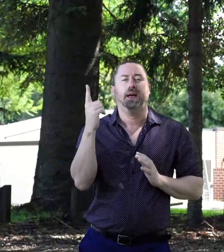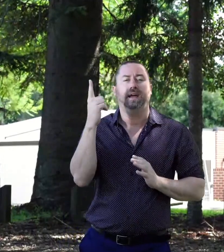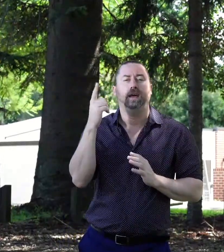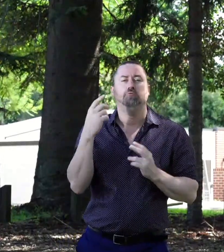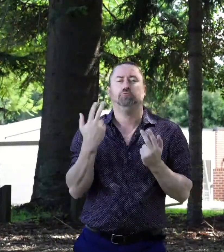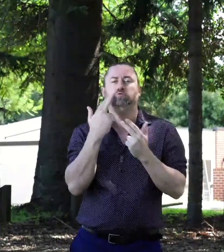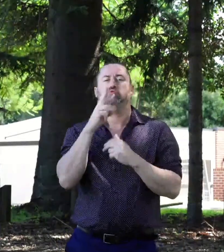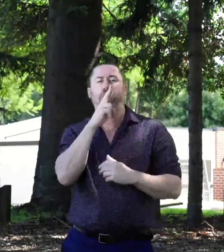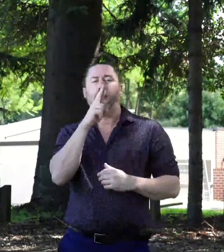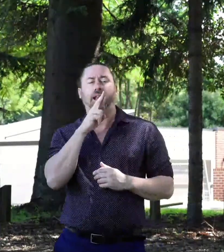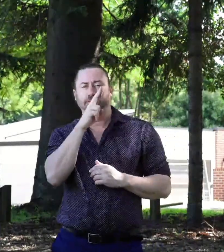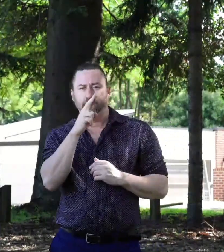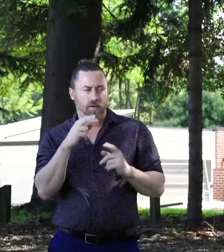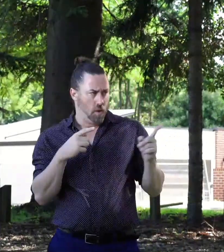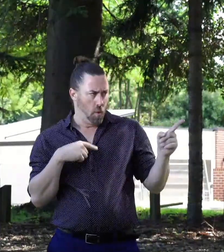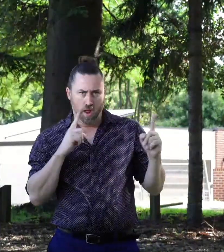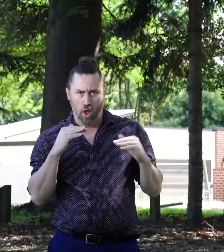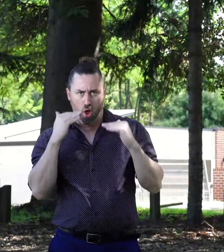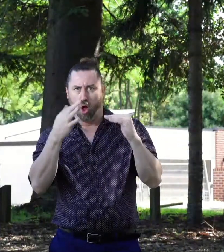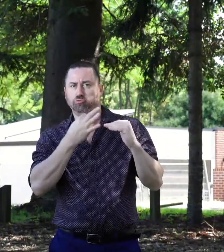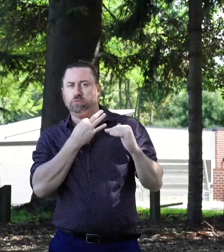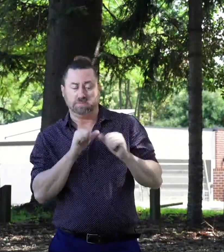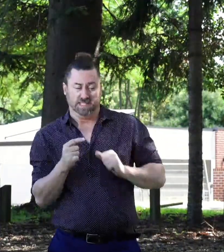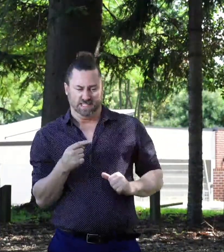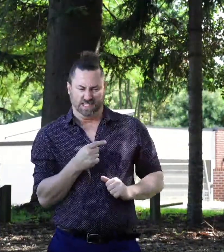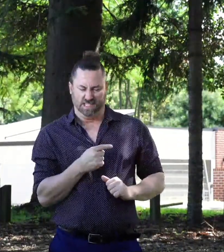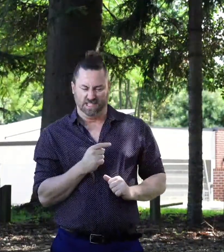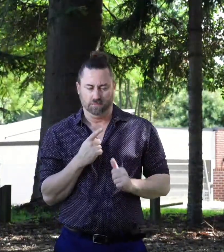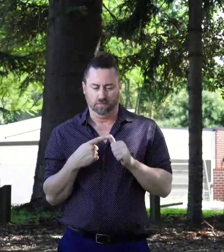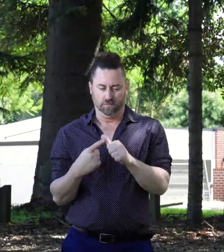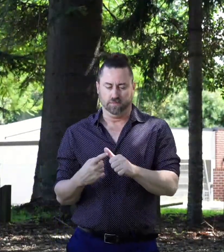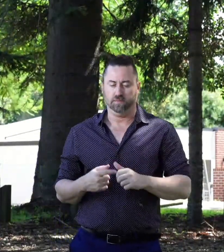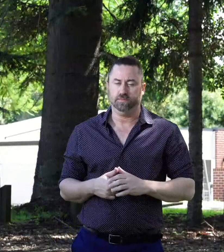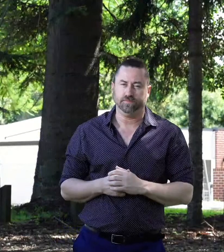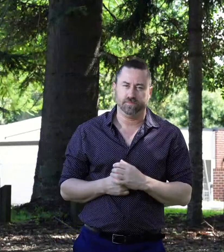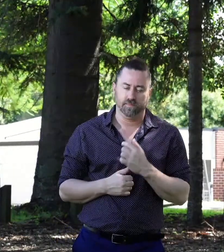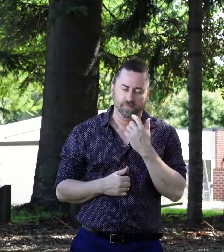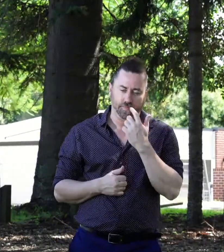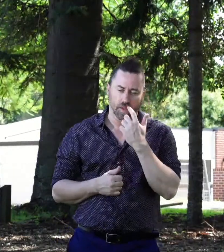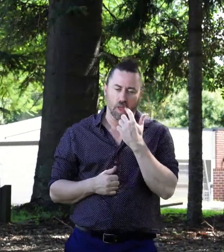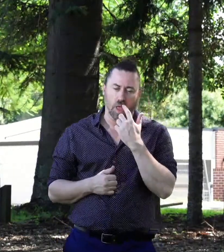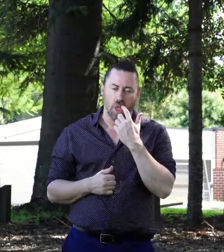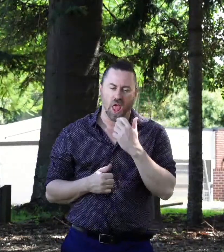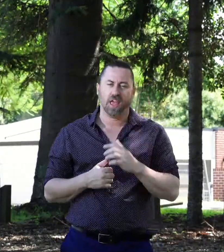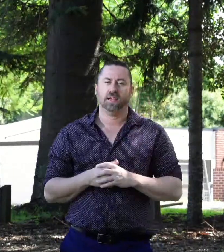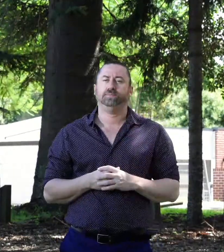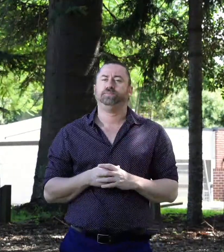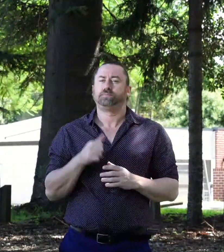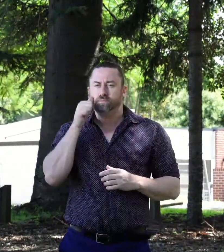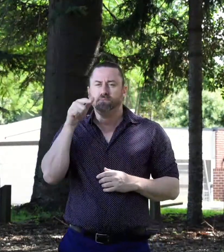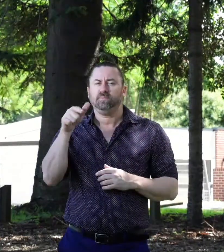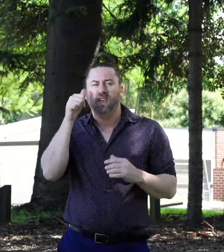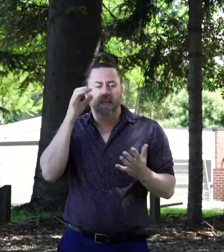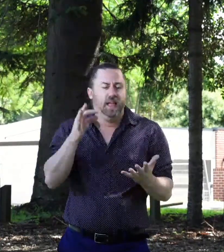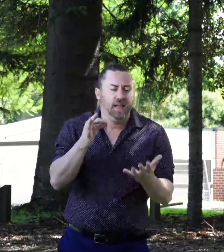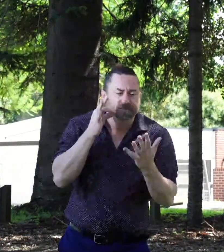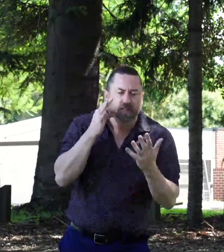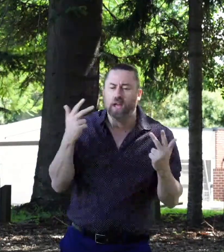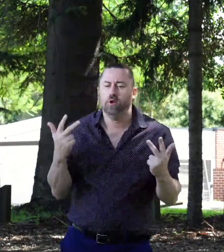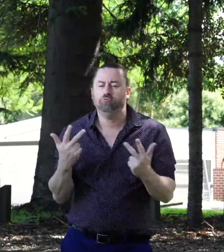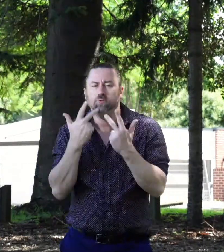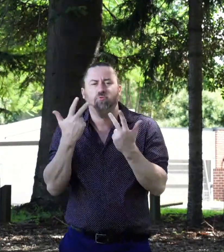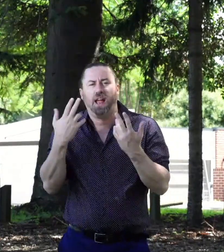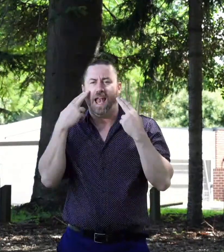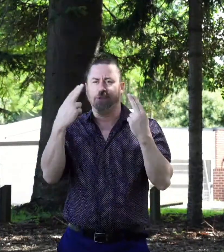Yeah, I might get the Health Minister to address that. Okay, thanks a bit. What we do know is cafes and restaurants are higher